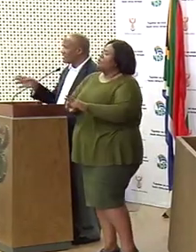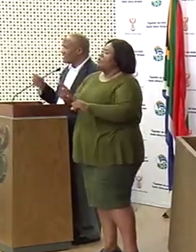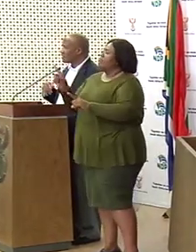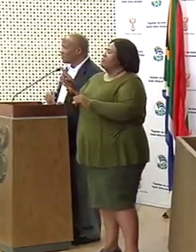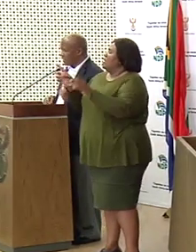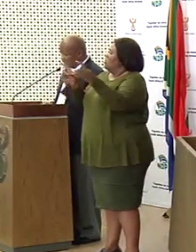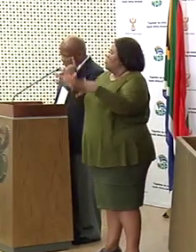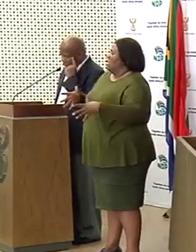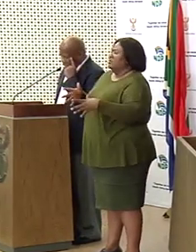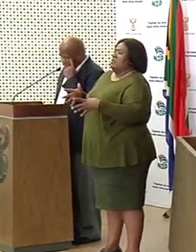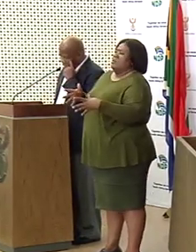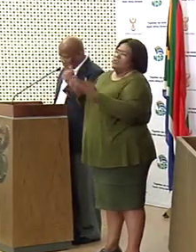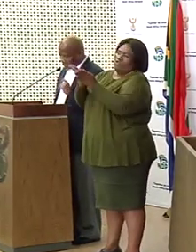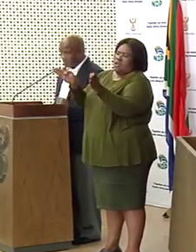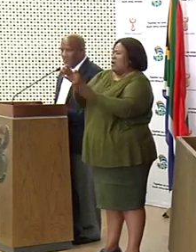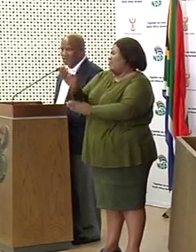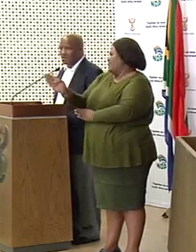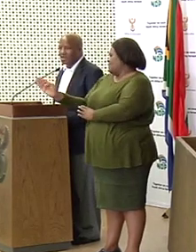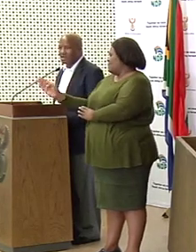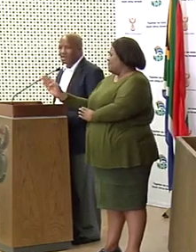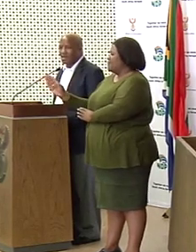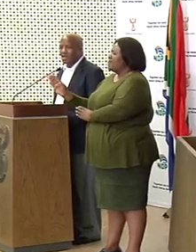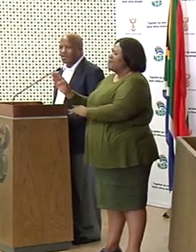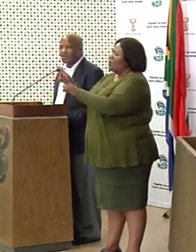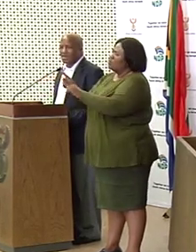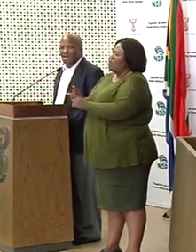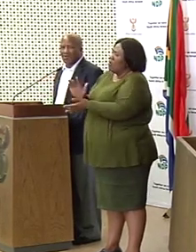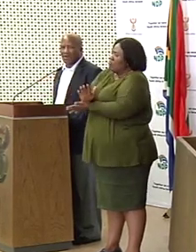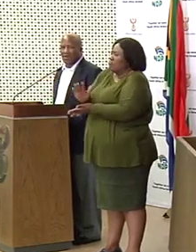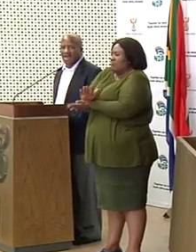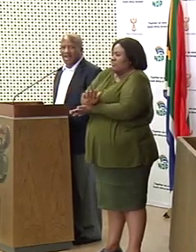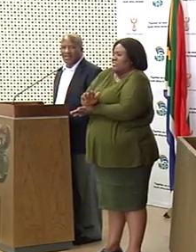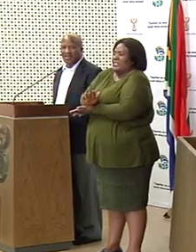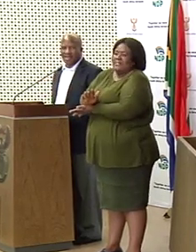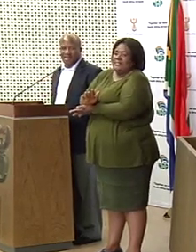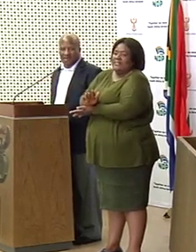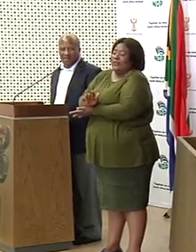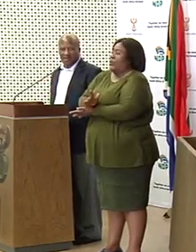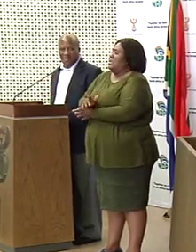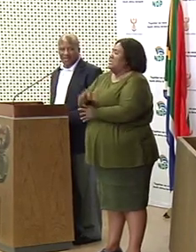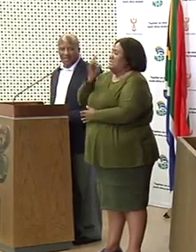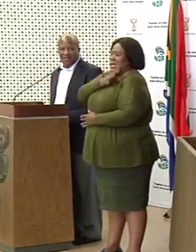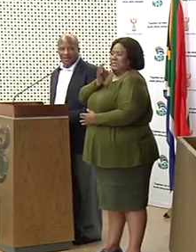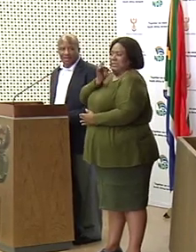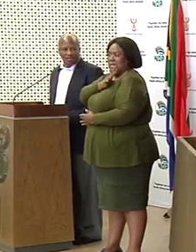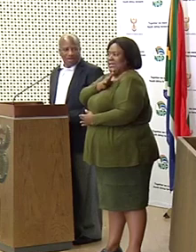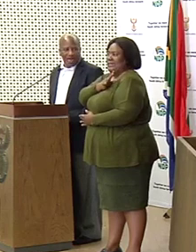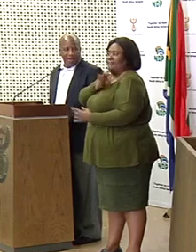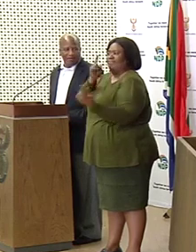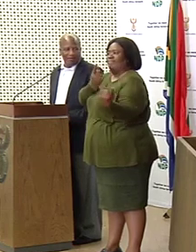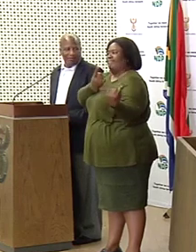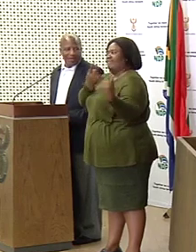Director Generals who are here. We really appreciate that we took the time on a Saturday